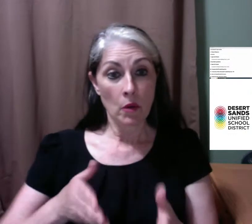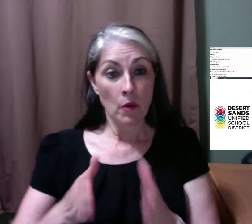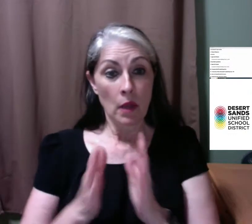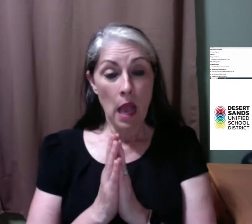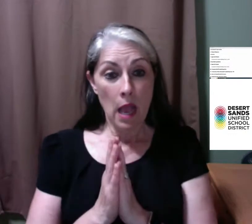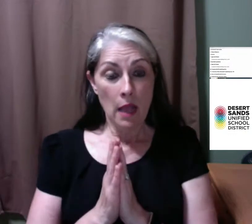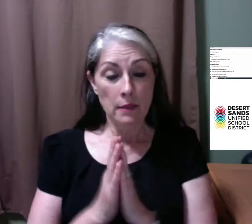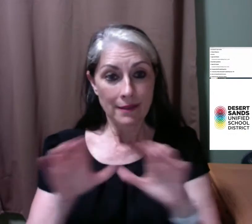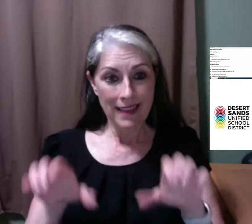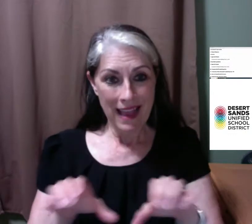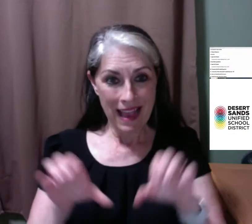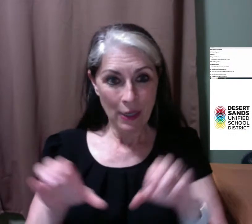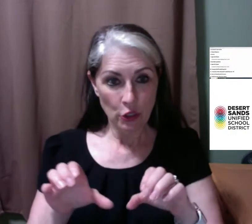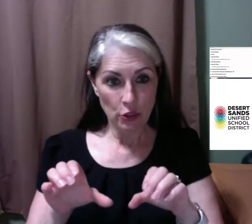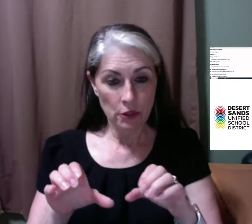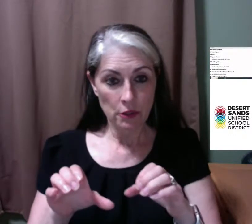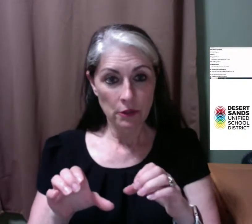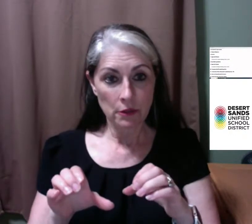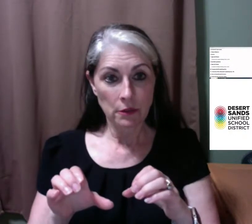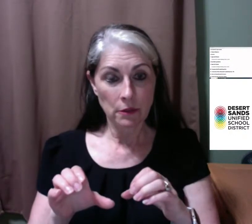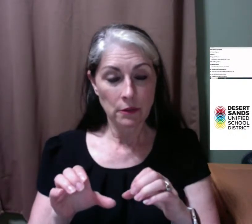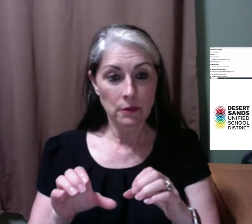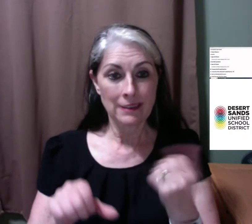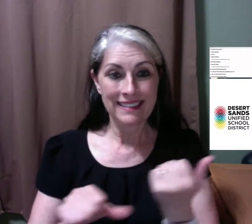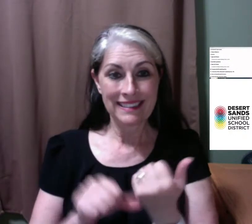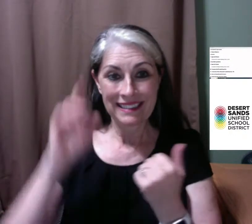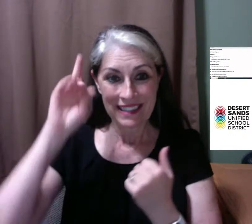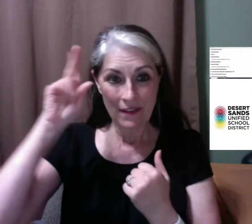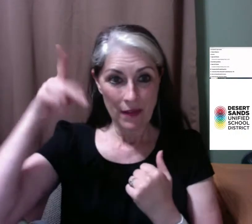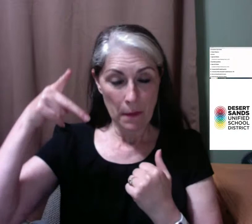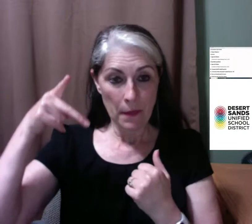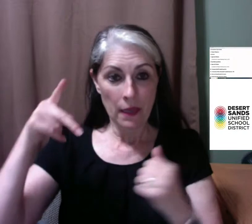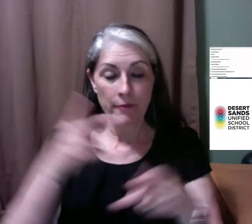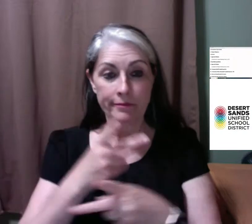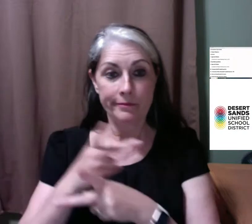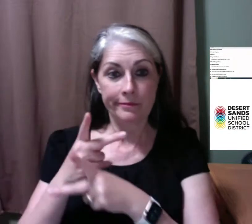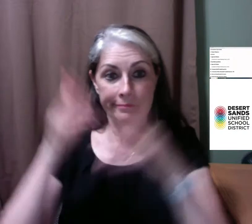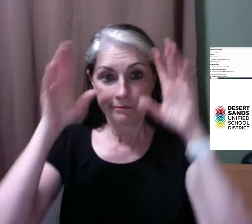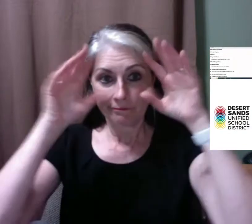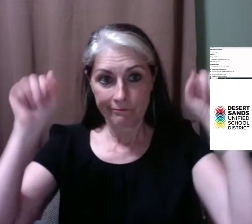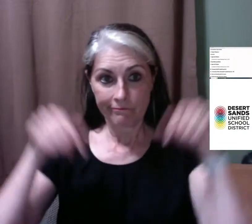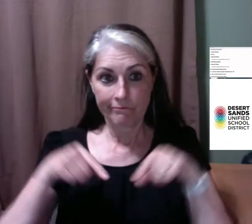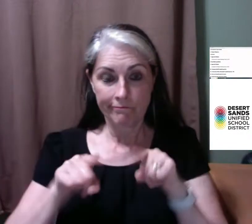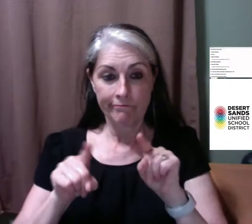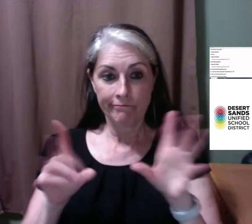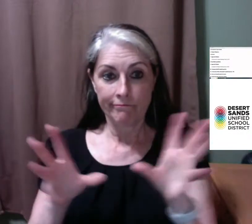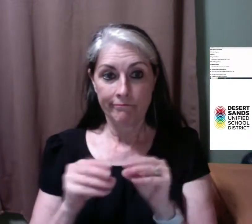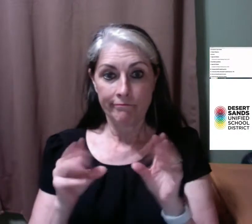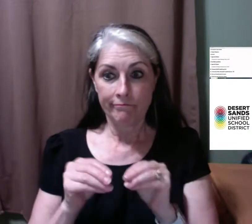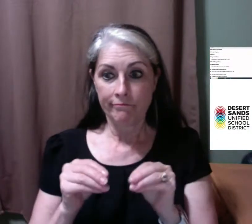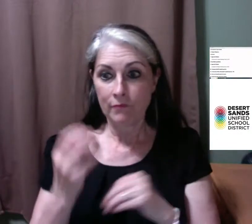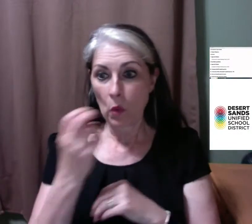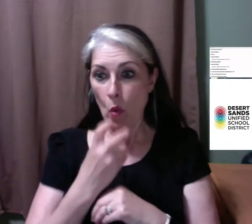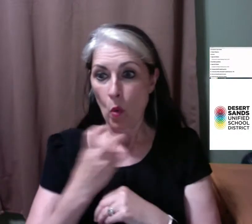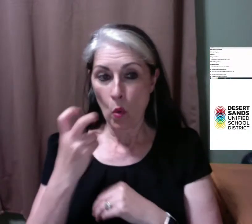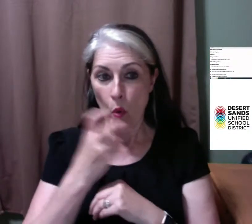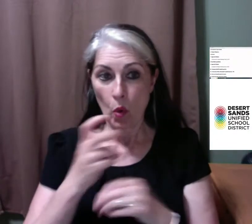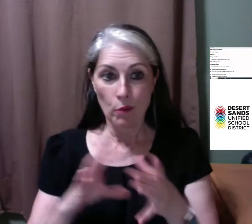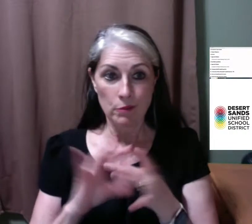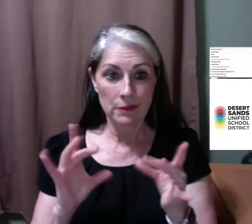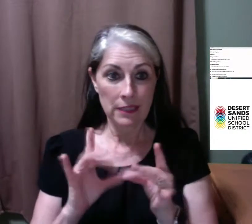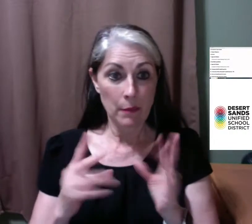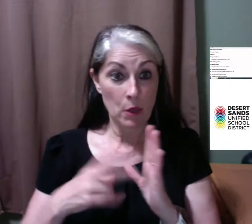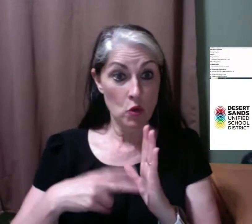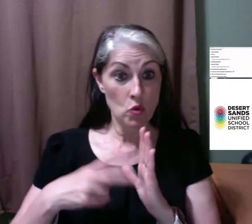take action on an assistant superintendent contract later during the meeting. I have an oral statement to read out.